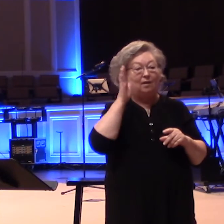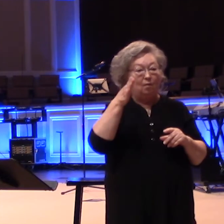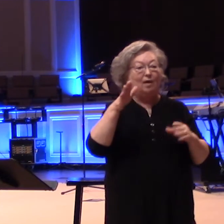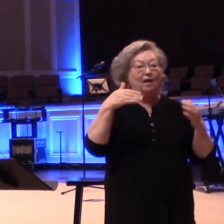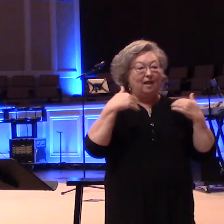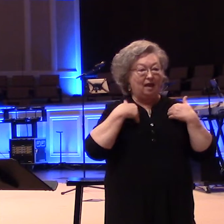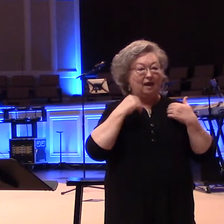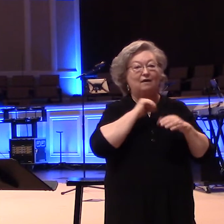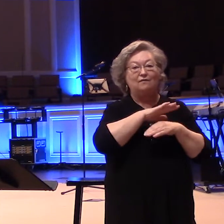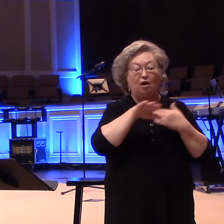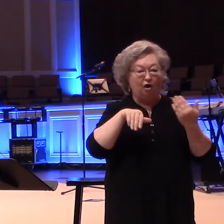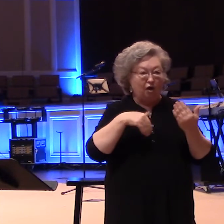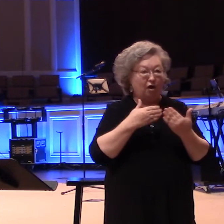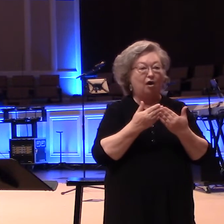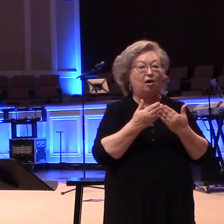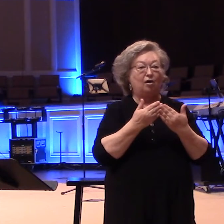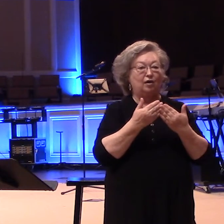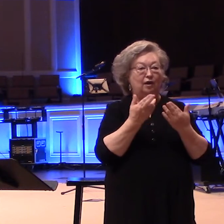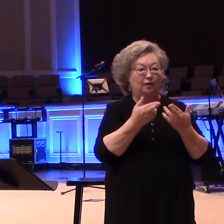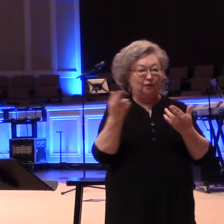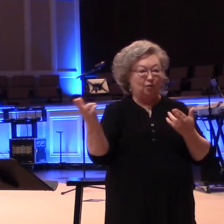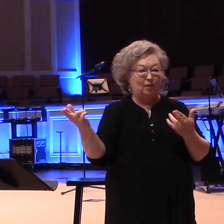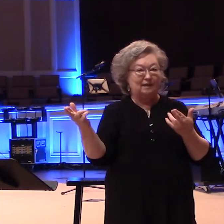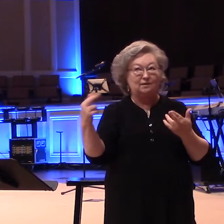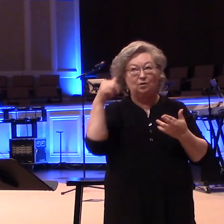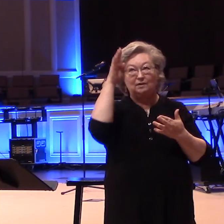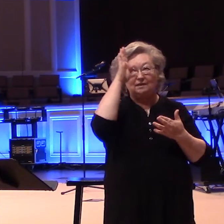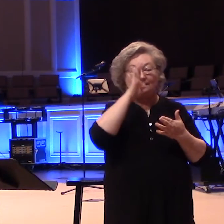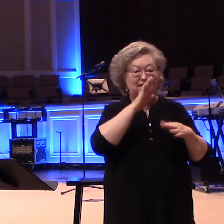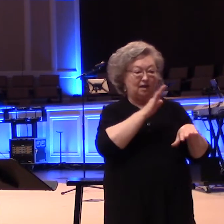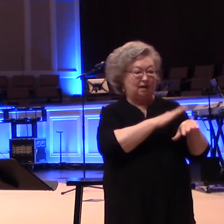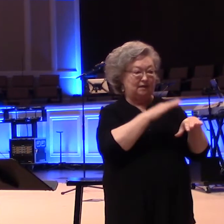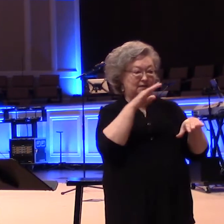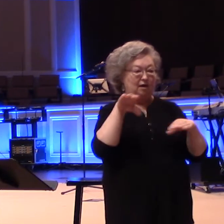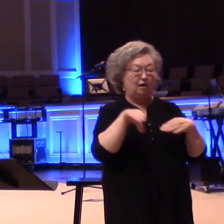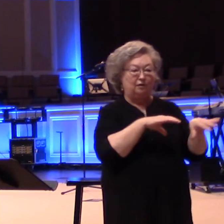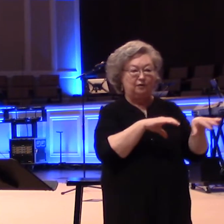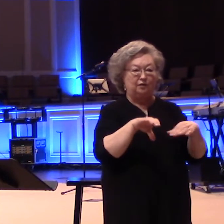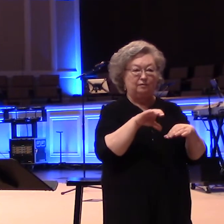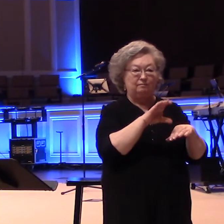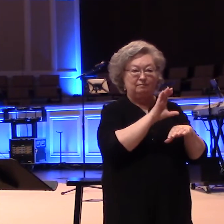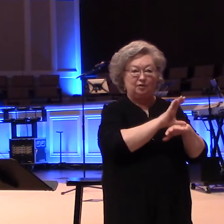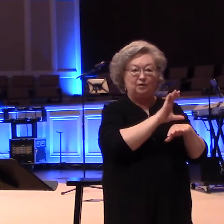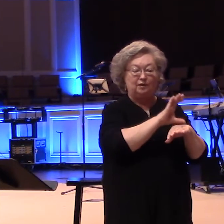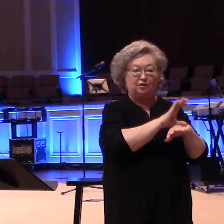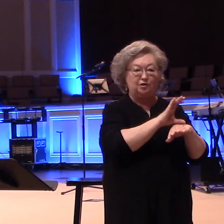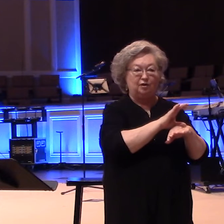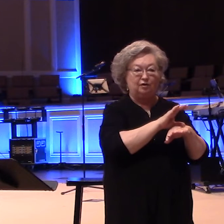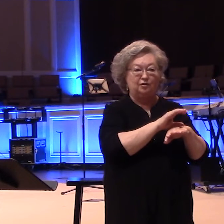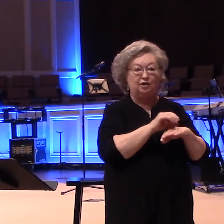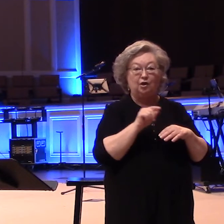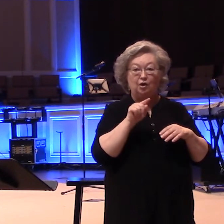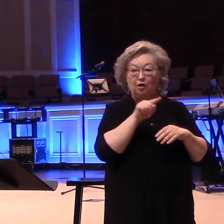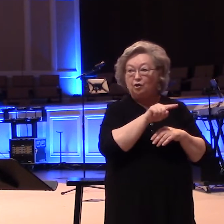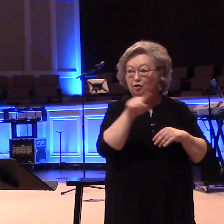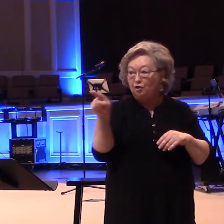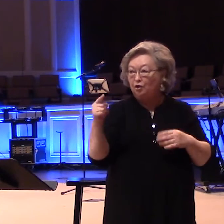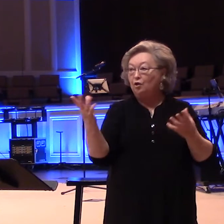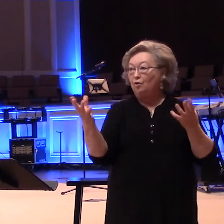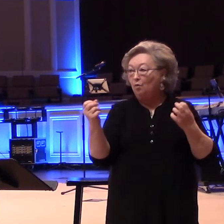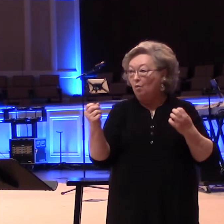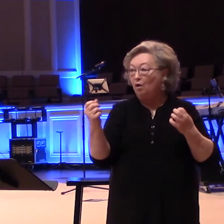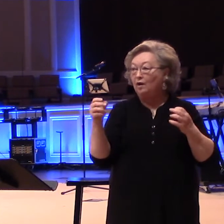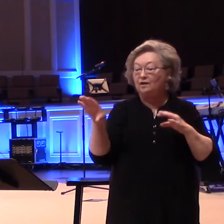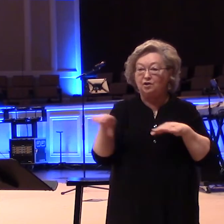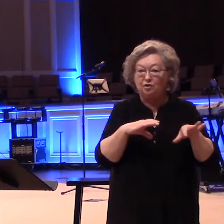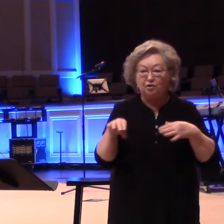church. Let me ask you, church, would you like to be able to do everything God calls us to do? Yeah. Would you like to be able to do everything